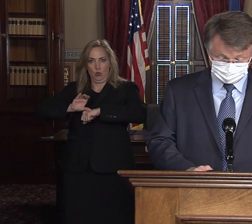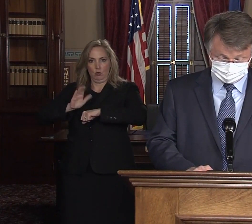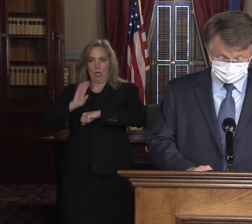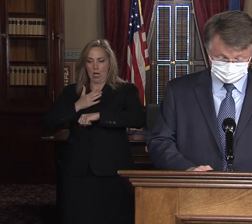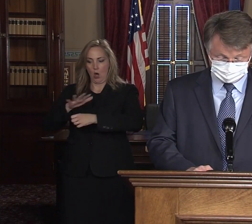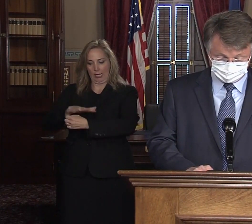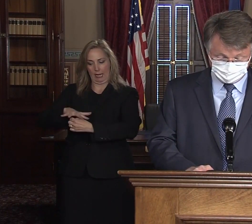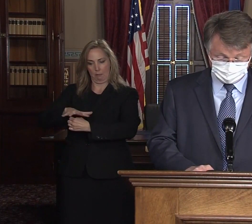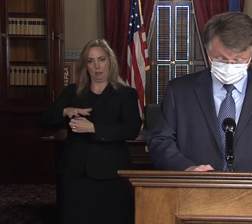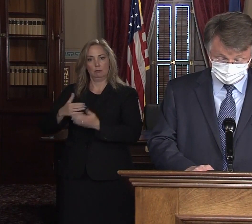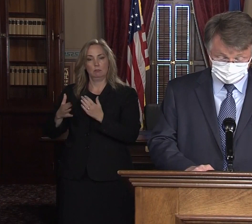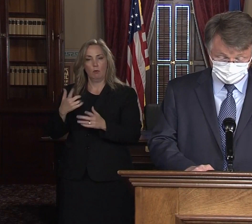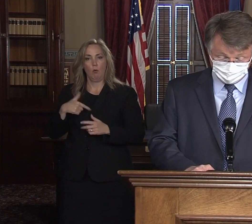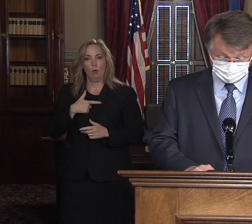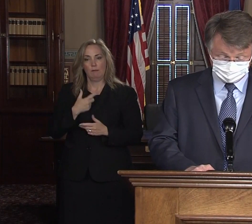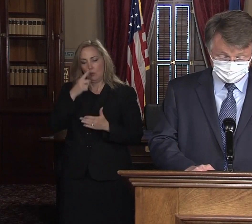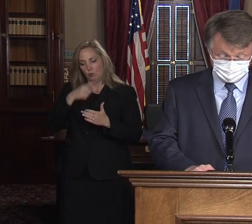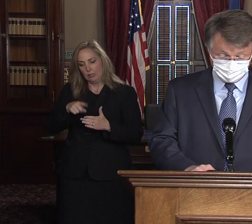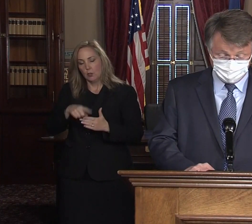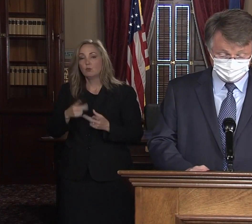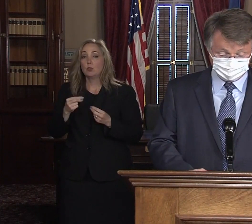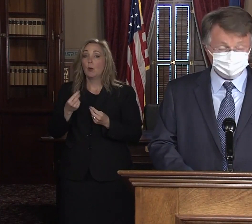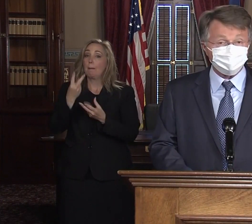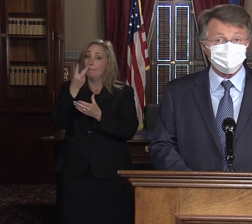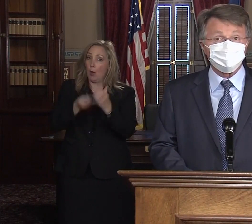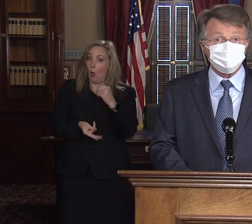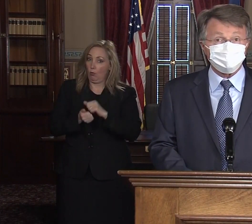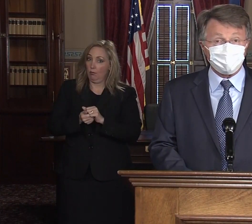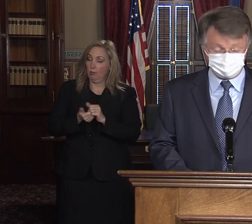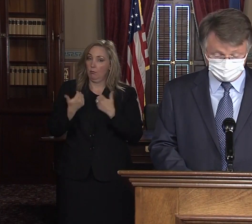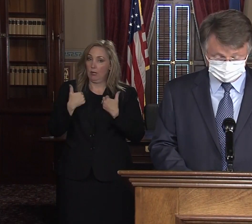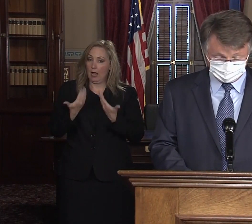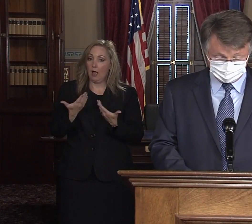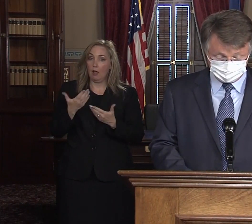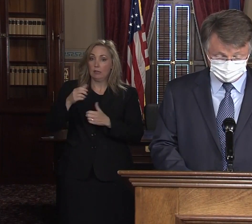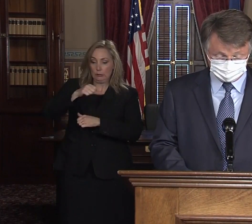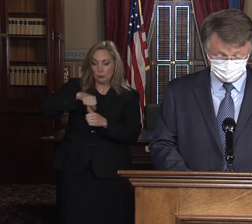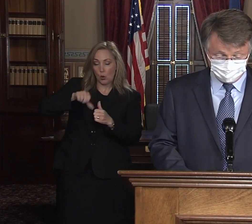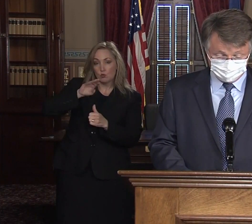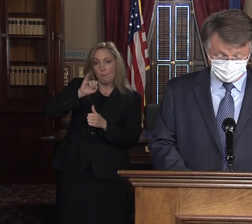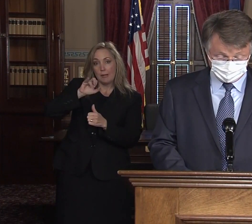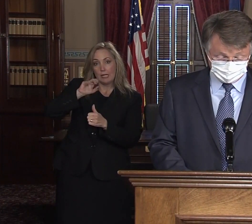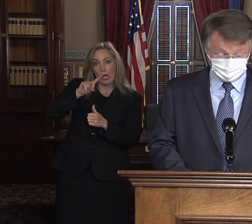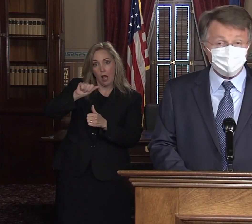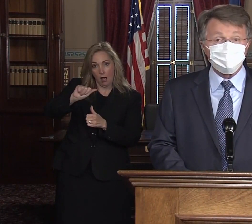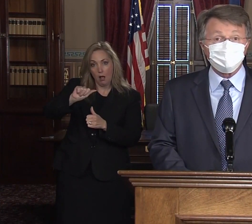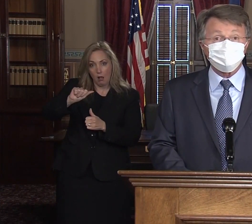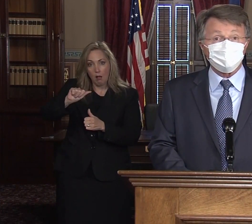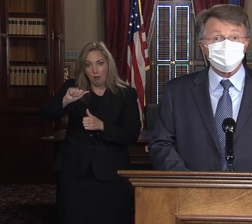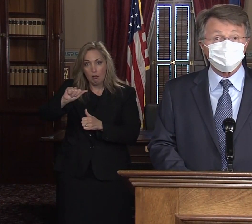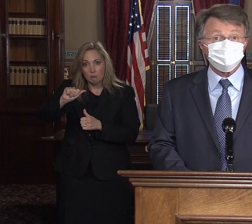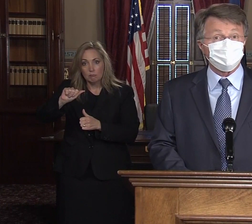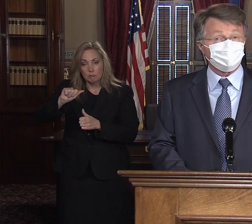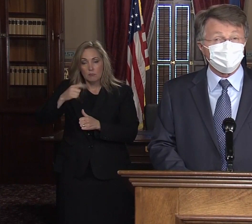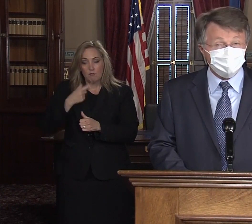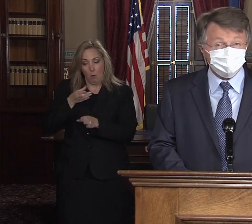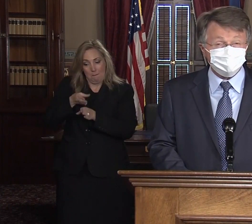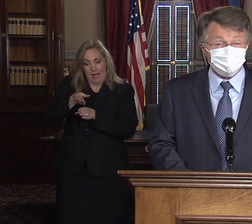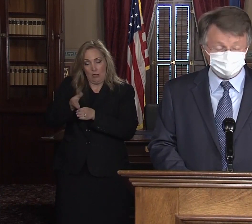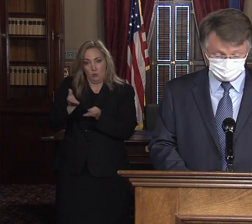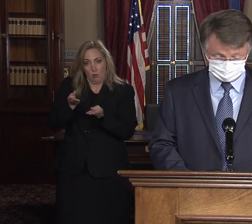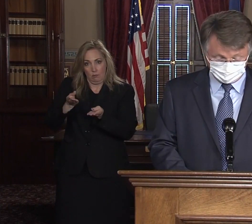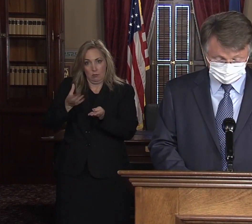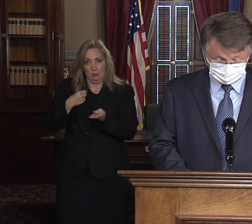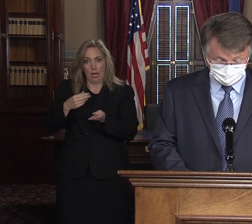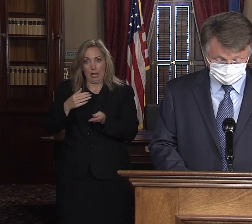of research, we are doing both. We have social media platforms that we use not only for our main services, but for our